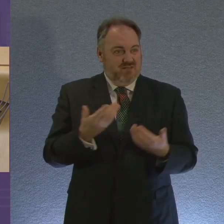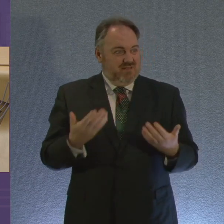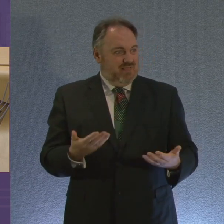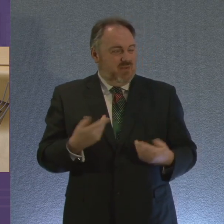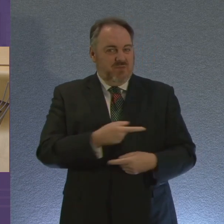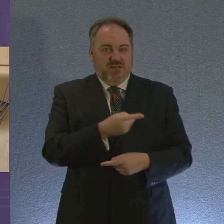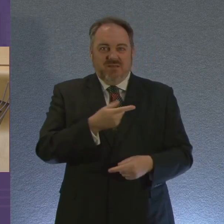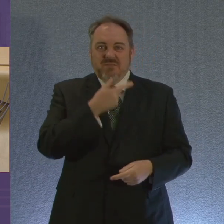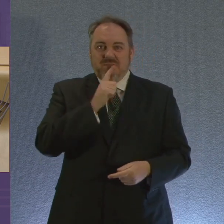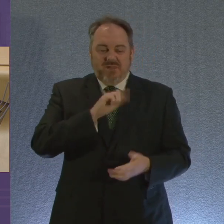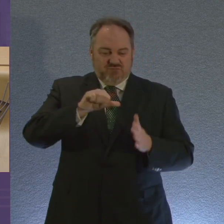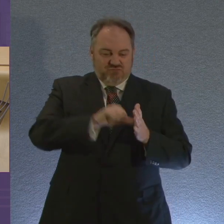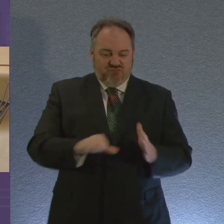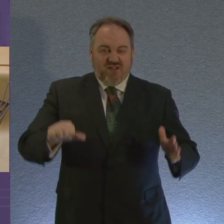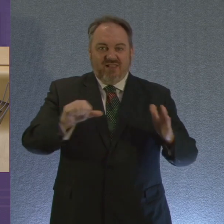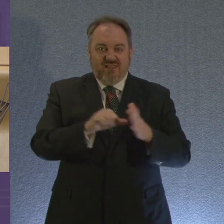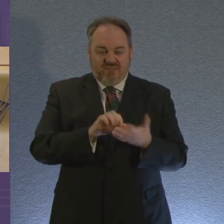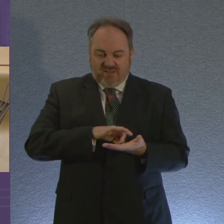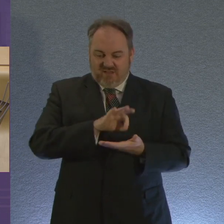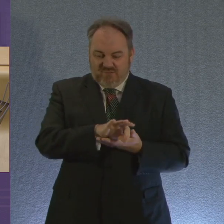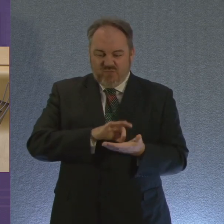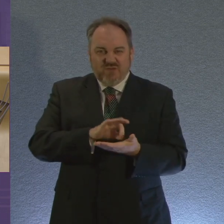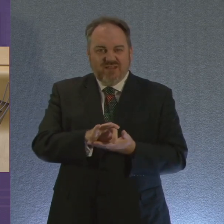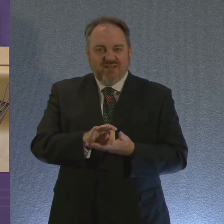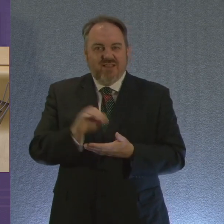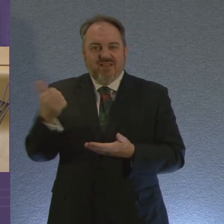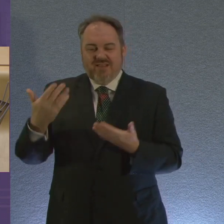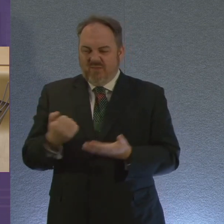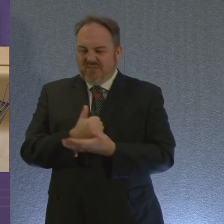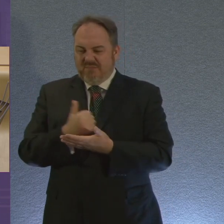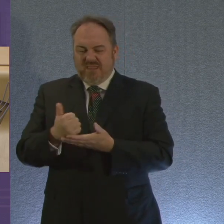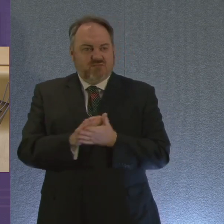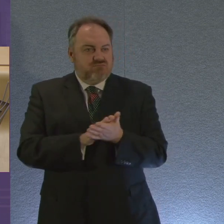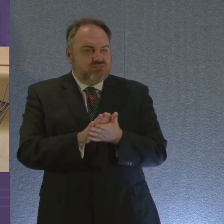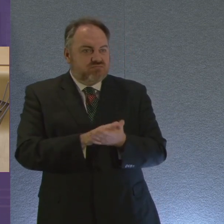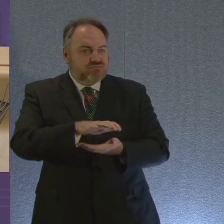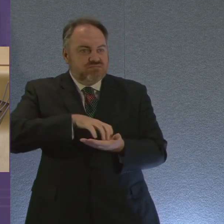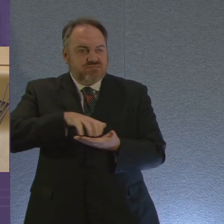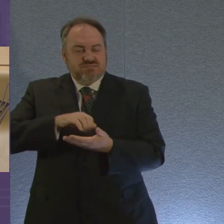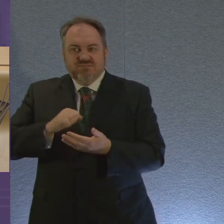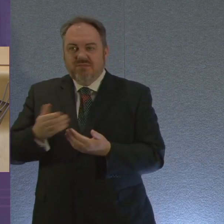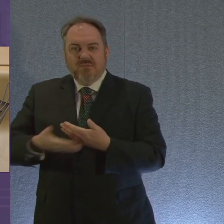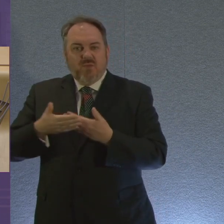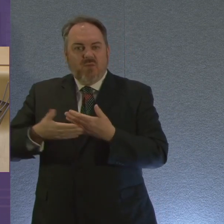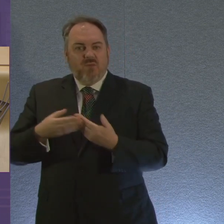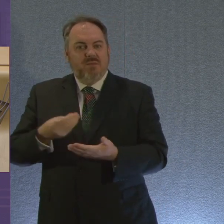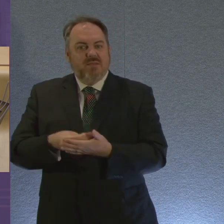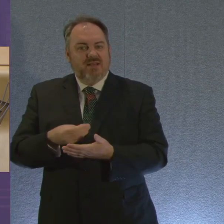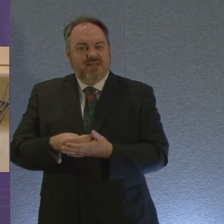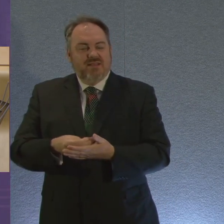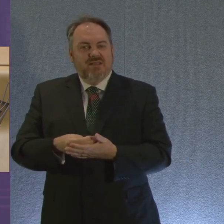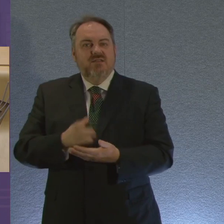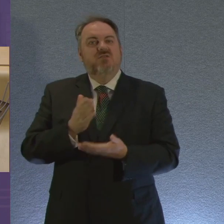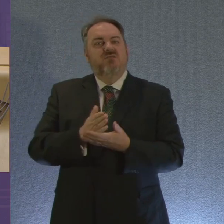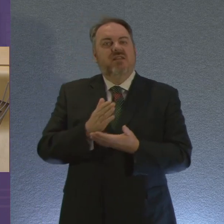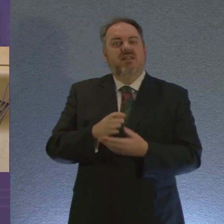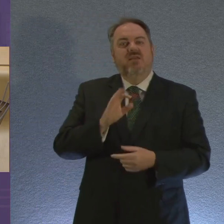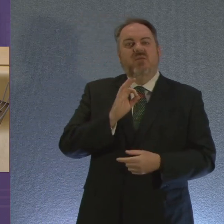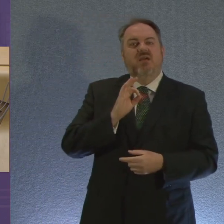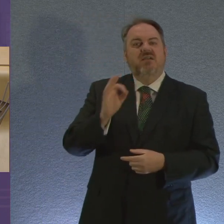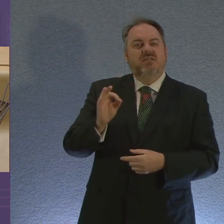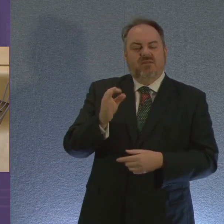powers to stop these practices, I'm pleased to see it is using its limited powers to protect those getting into debt by including a temporary extension of